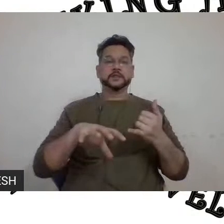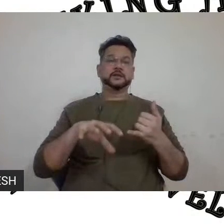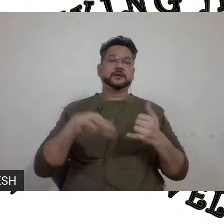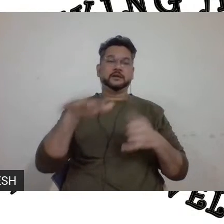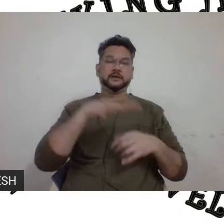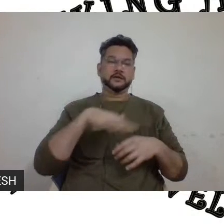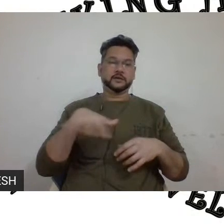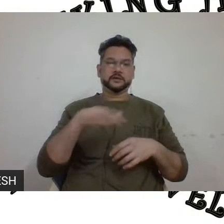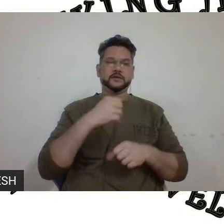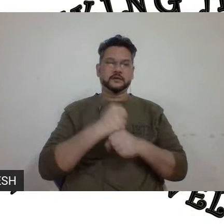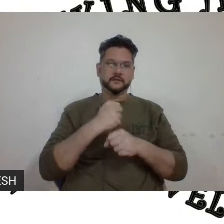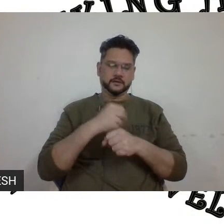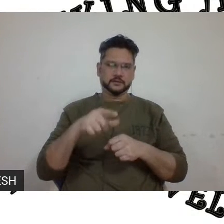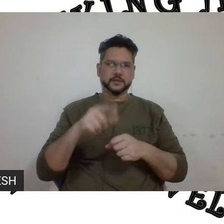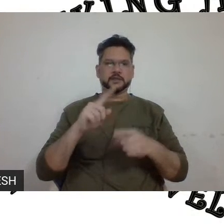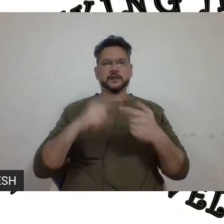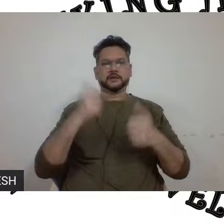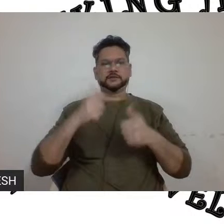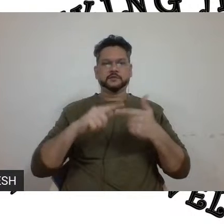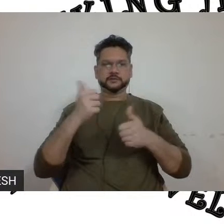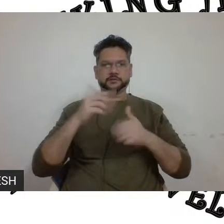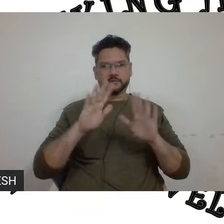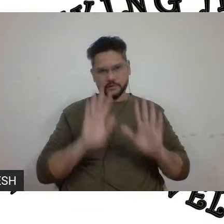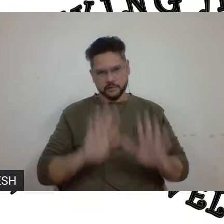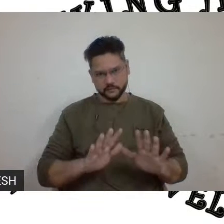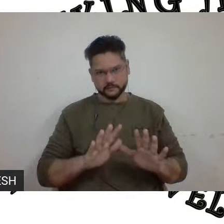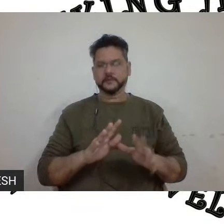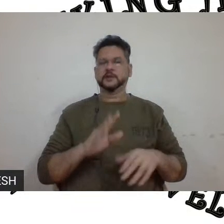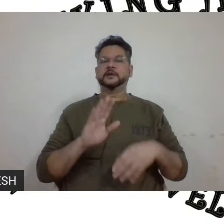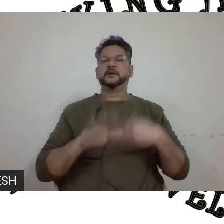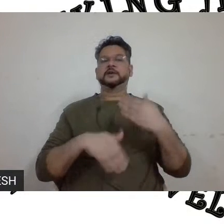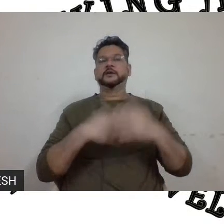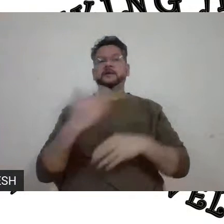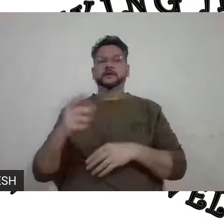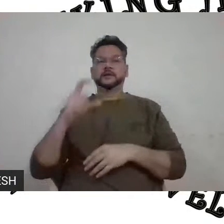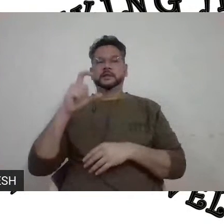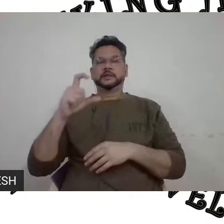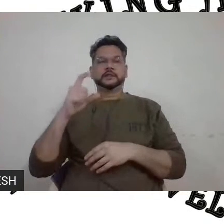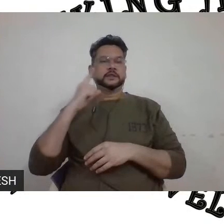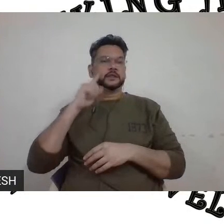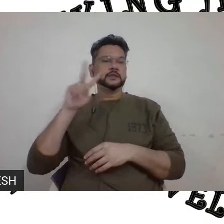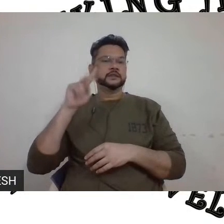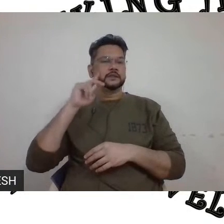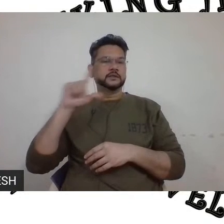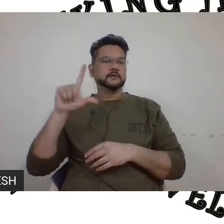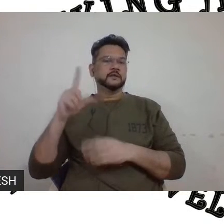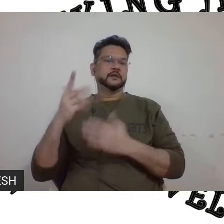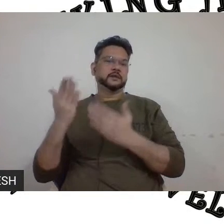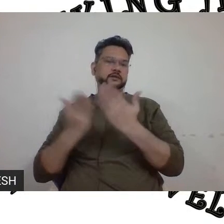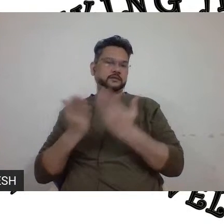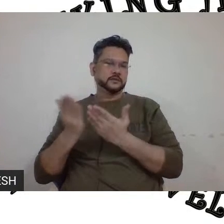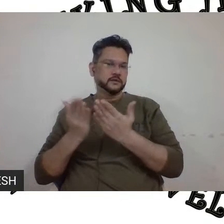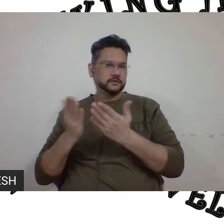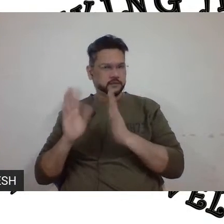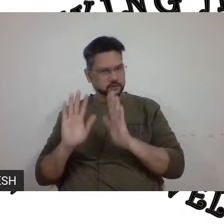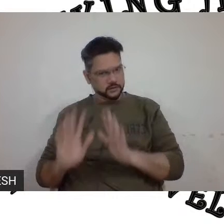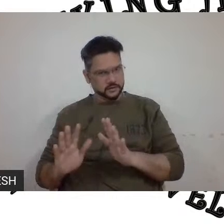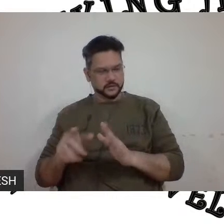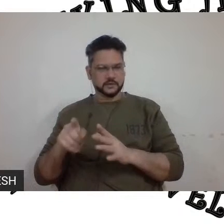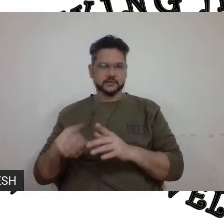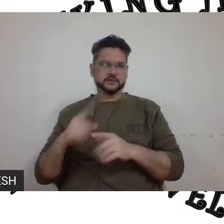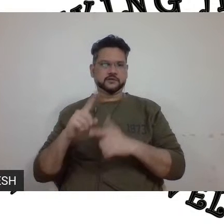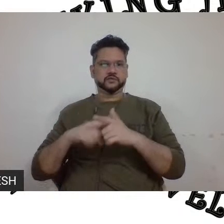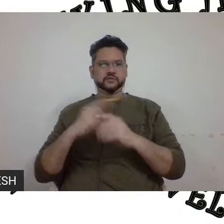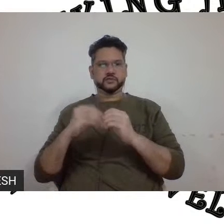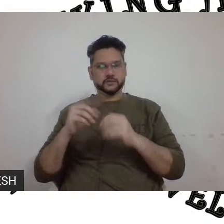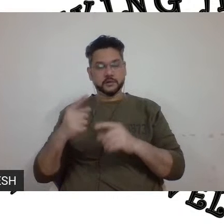across India, and then of course you have your civil services, and then you have jobs in the